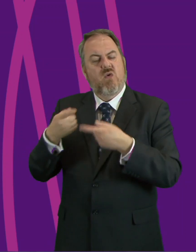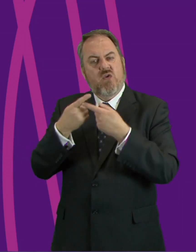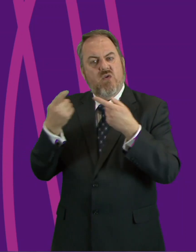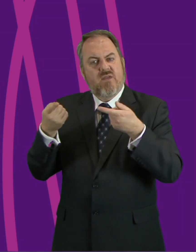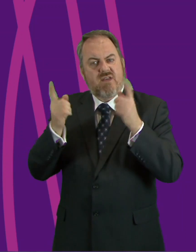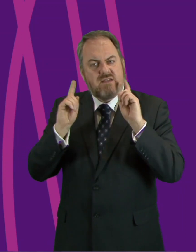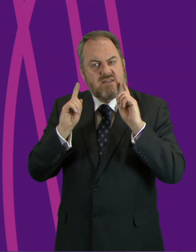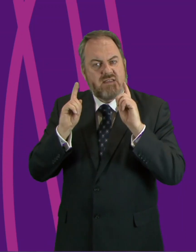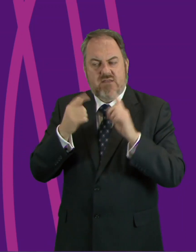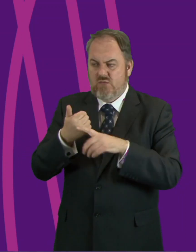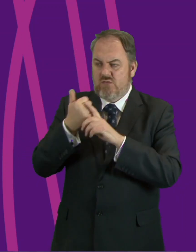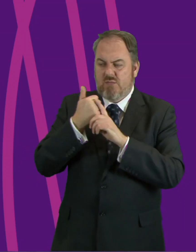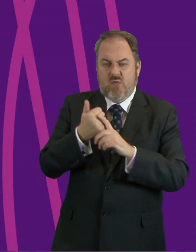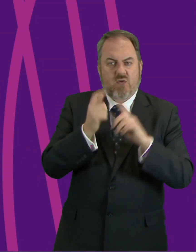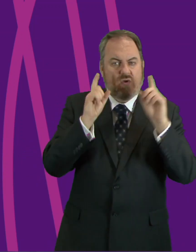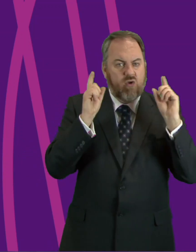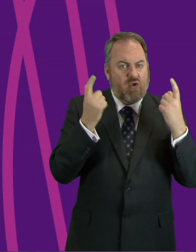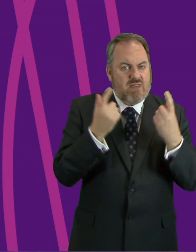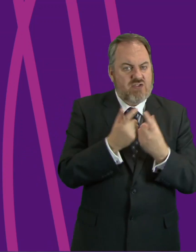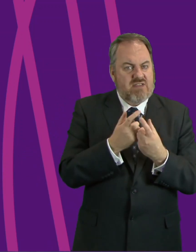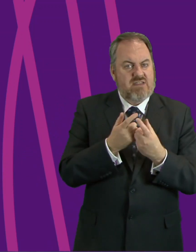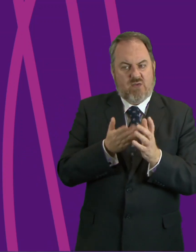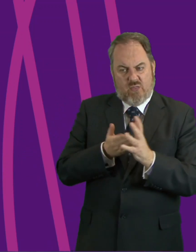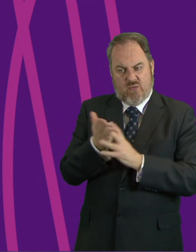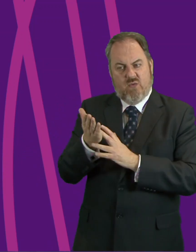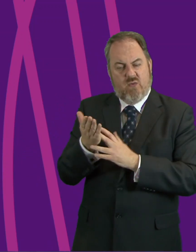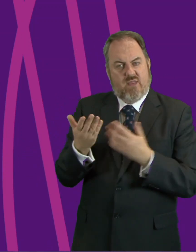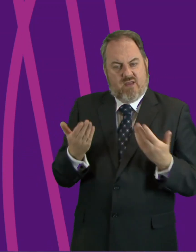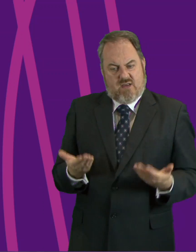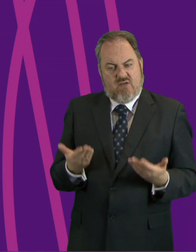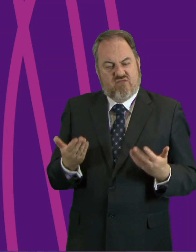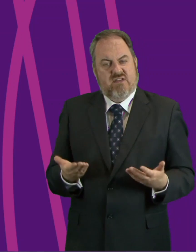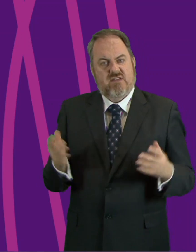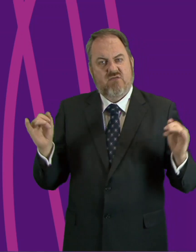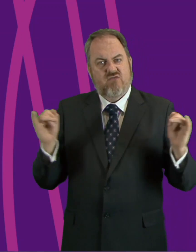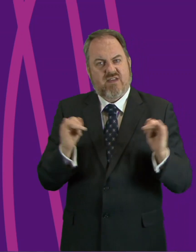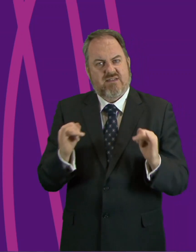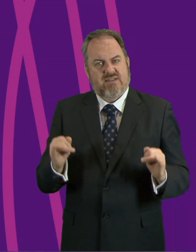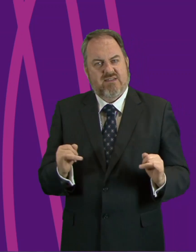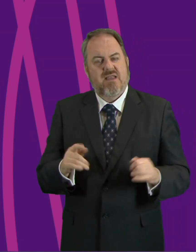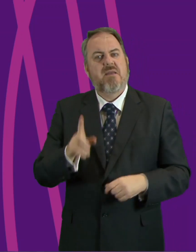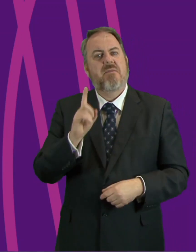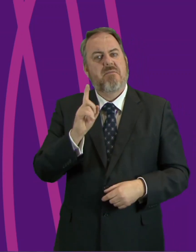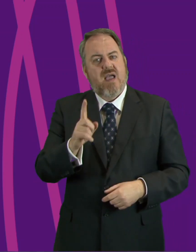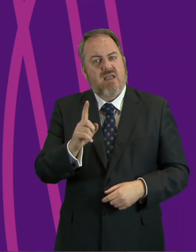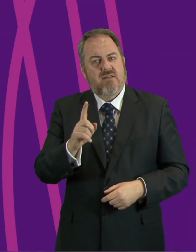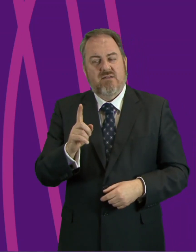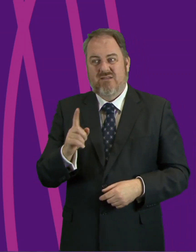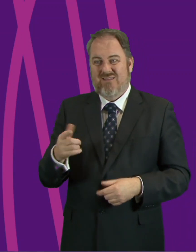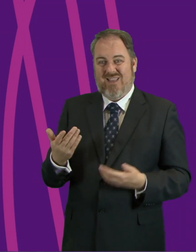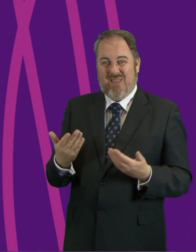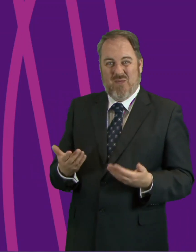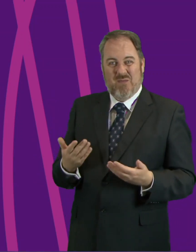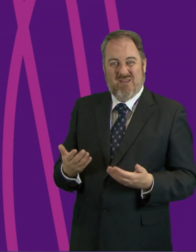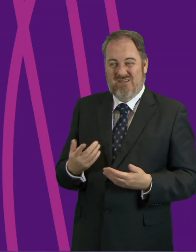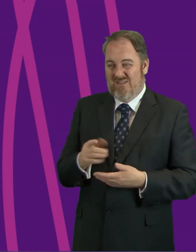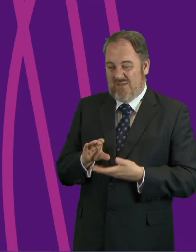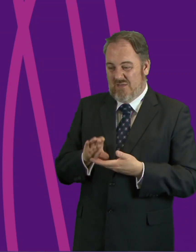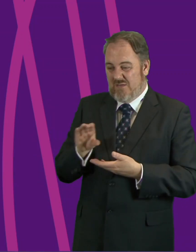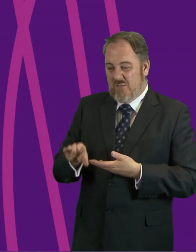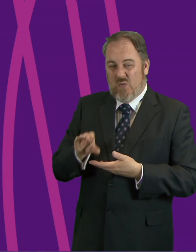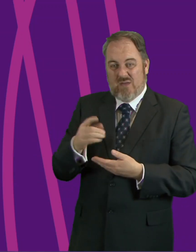colleges to support students during the ongoing COVID-19 crisis. However, support available may be as low as £500